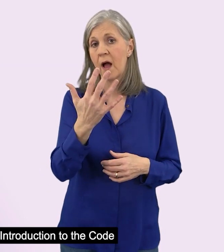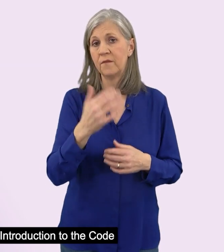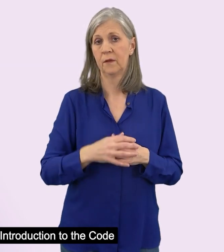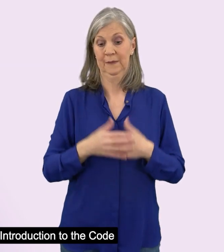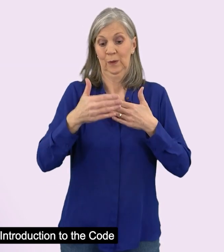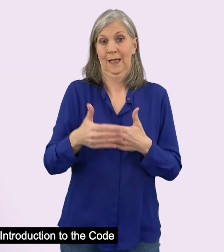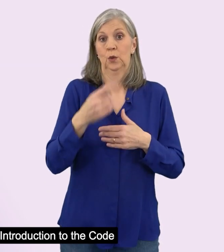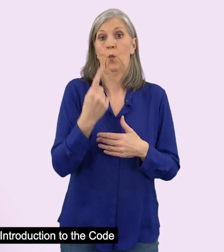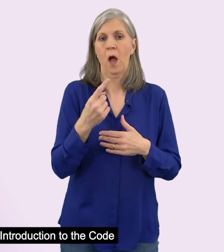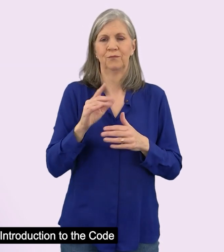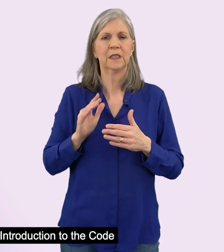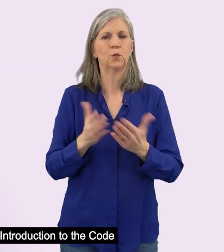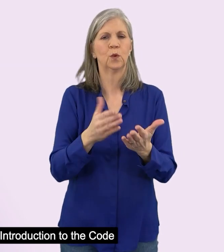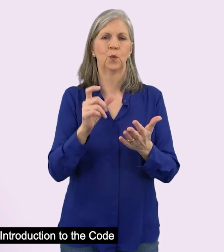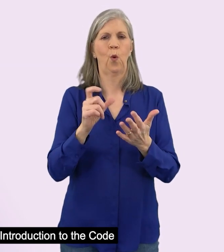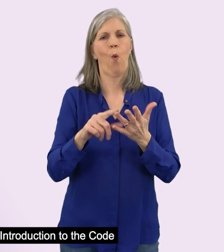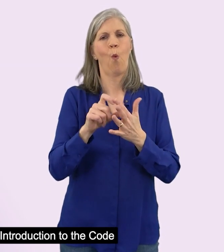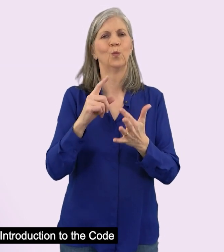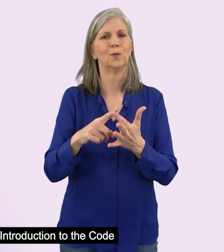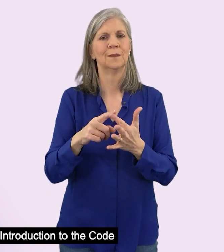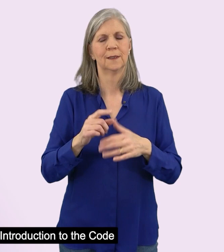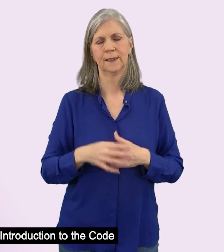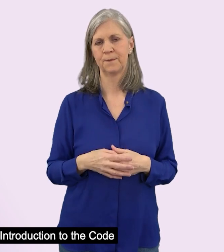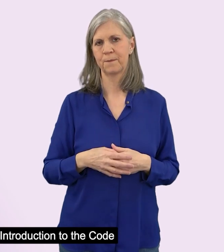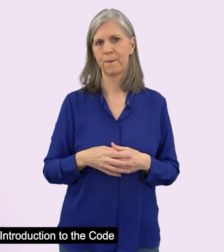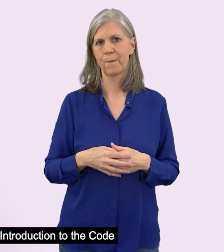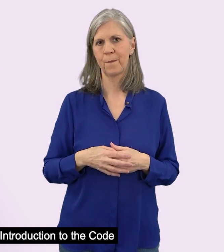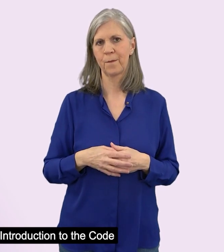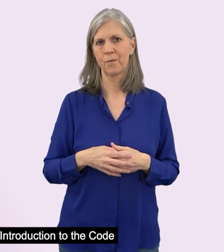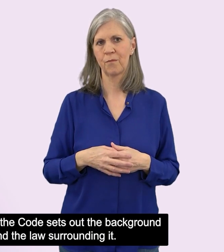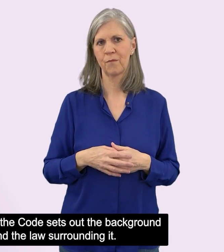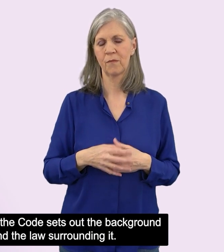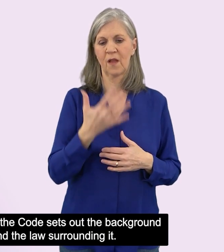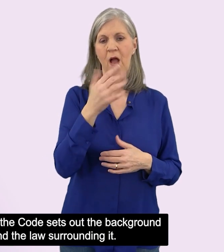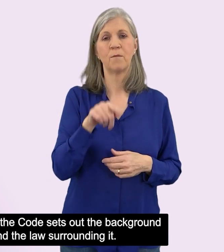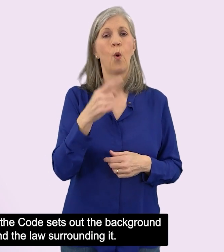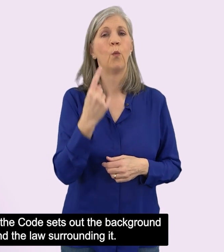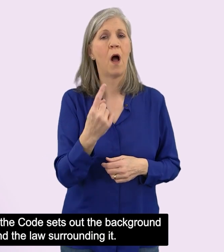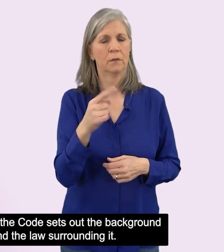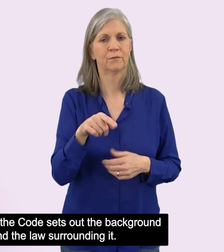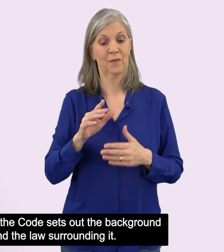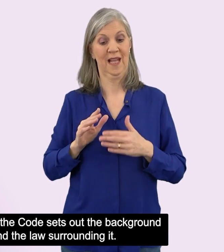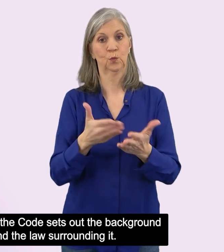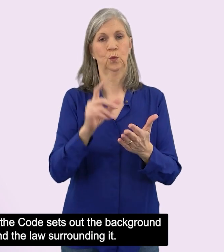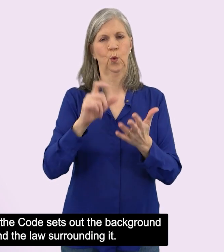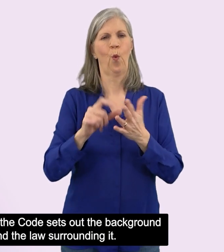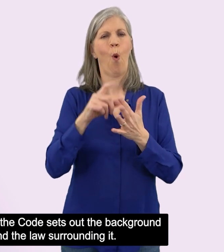5. Section 1. Introduction to the Code. 5.1. The introduction